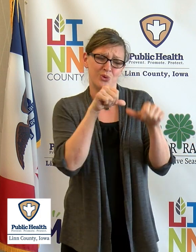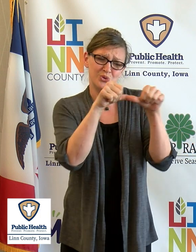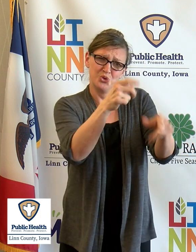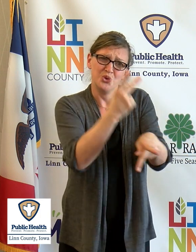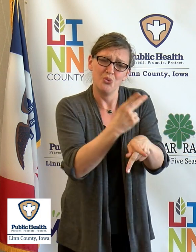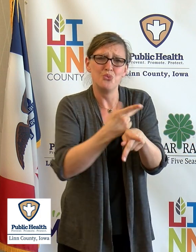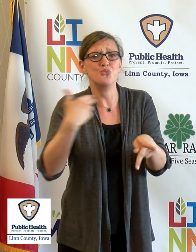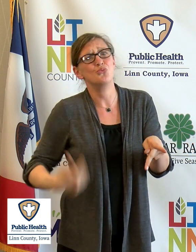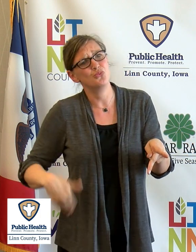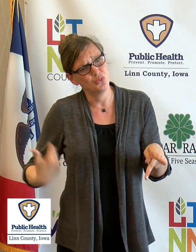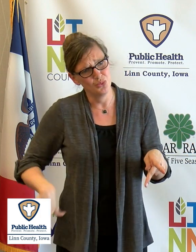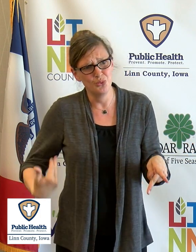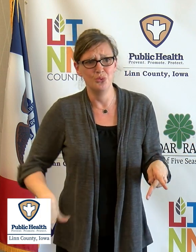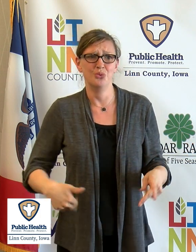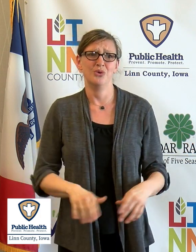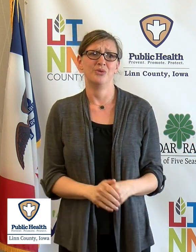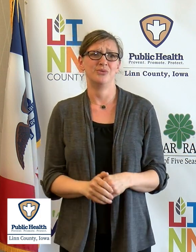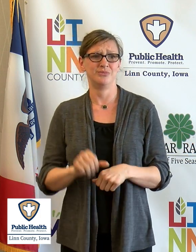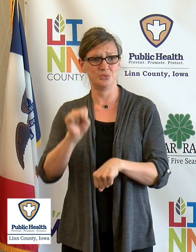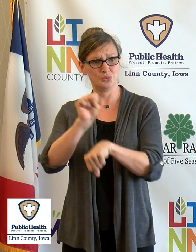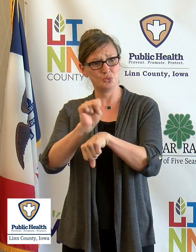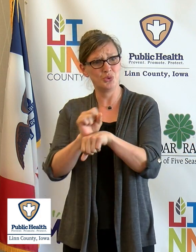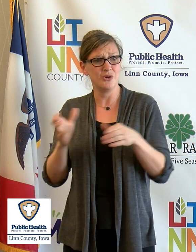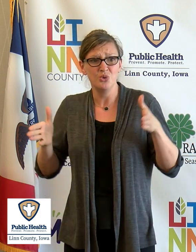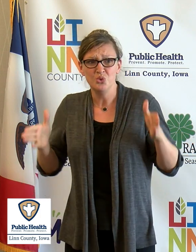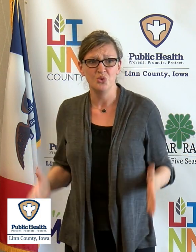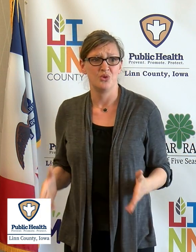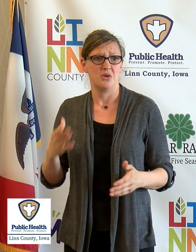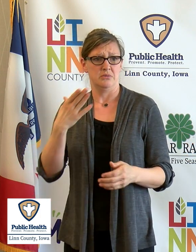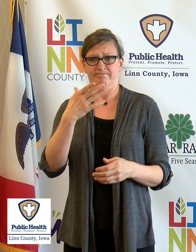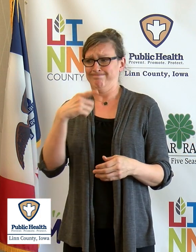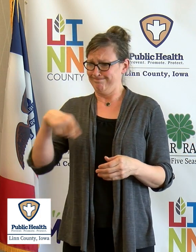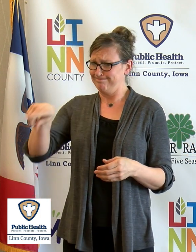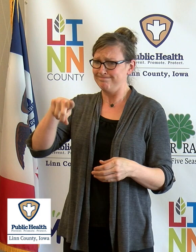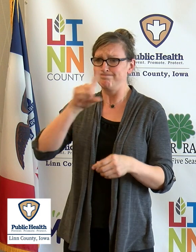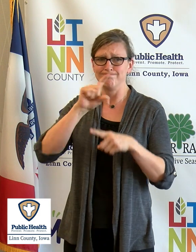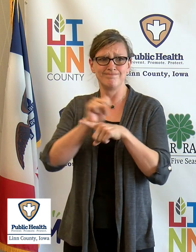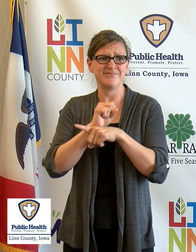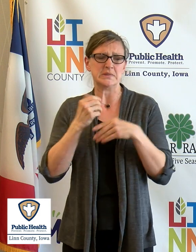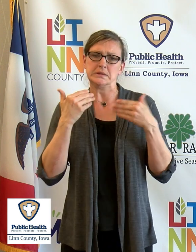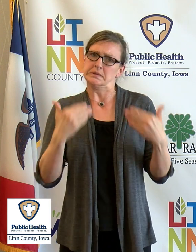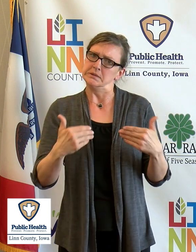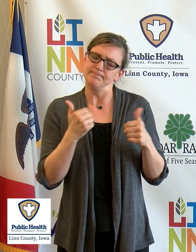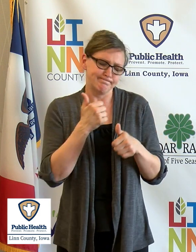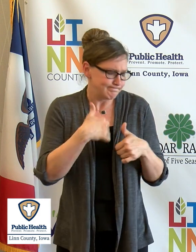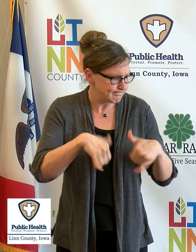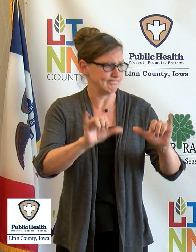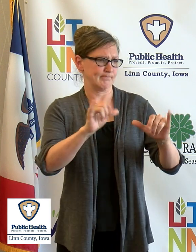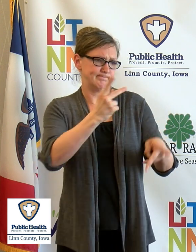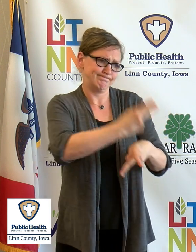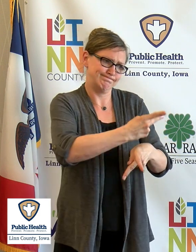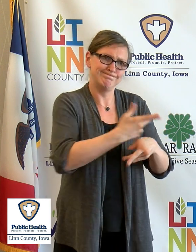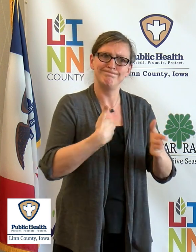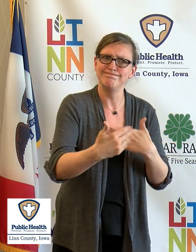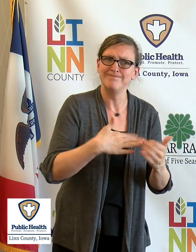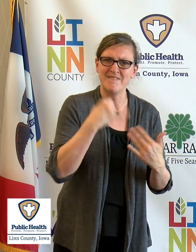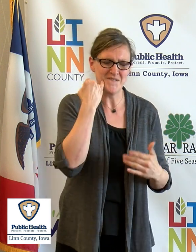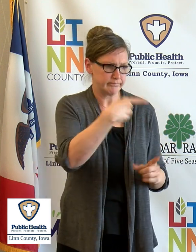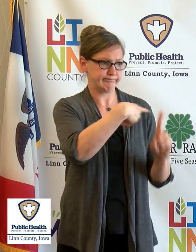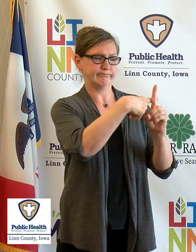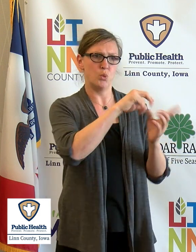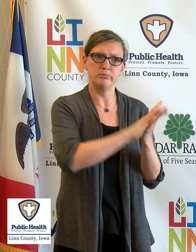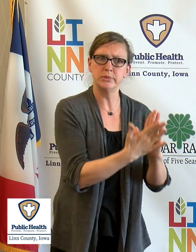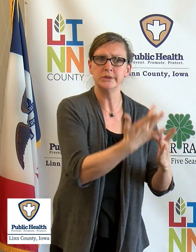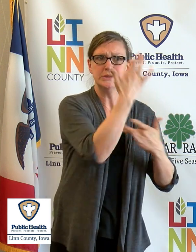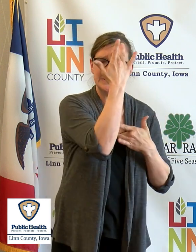and providing for the needs of the virus's most vulnerable victims are frontline workers who deserve our sincere gratitude